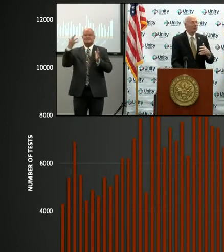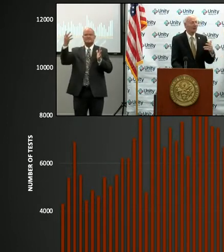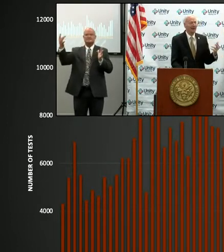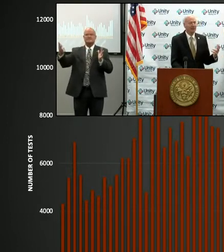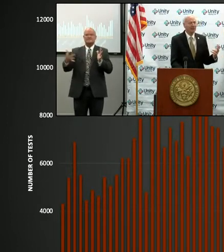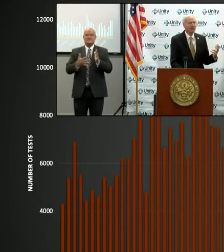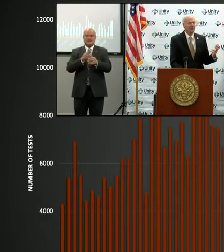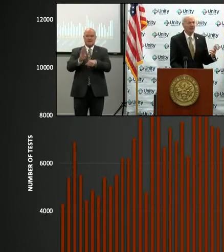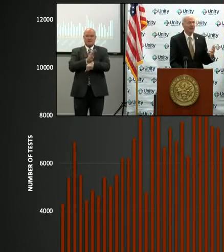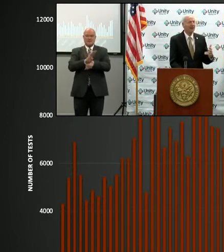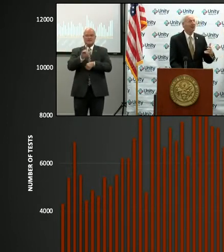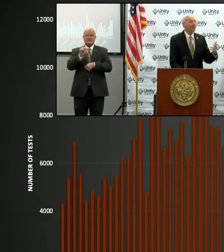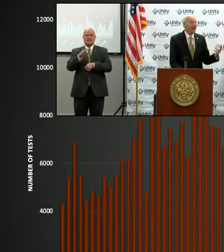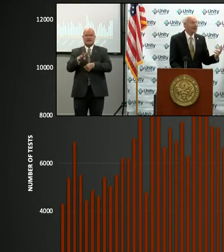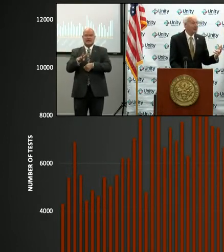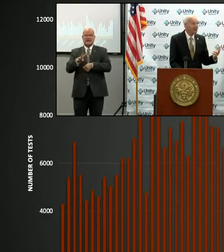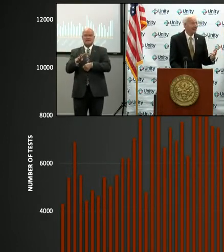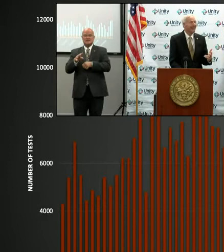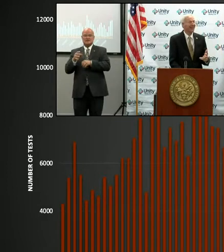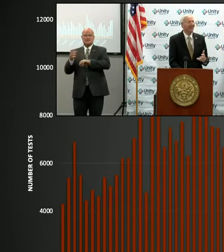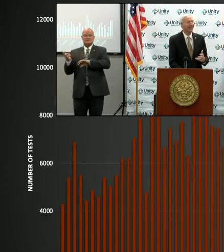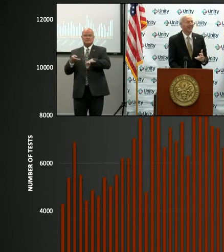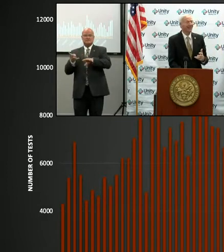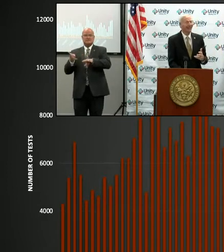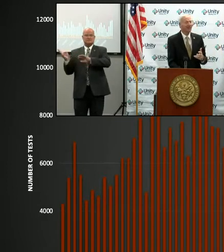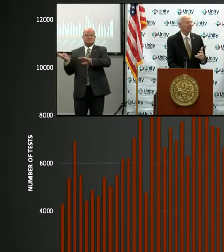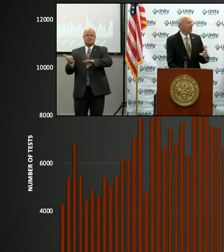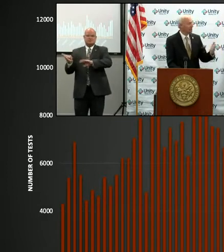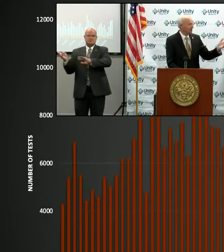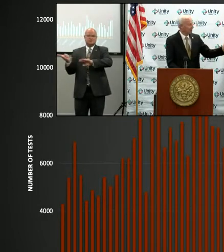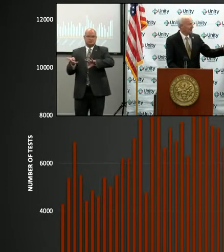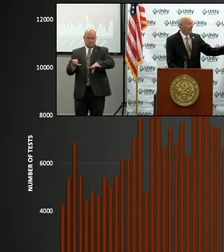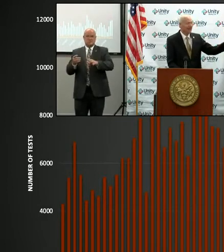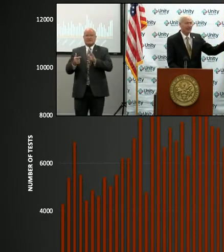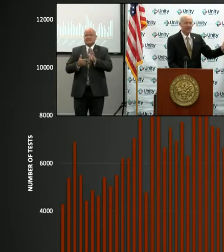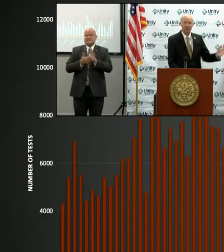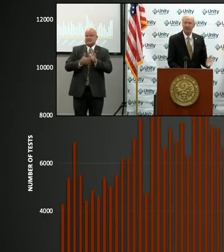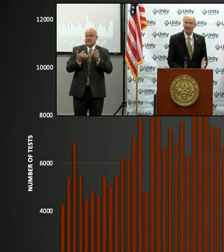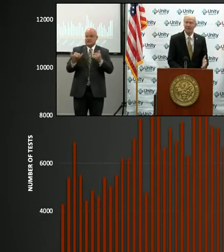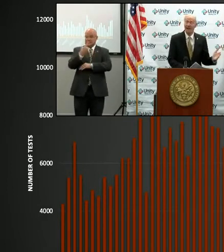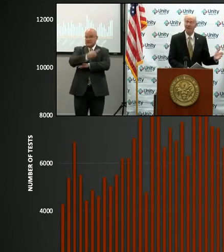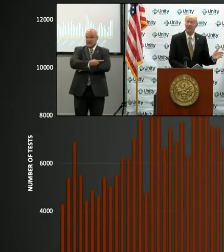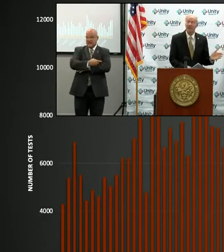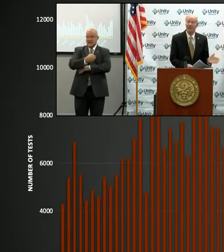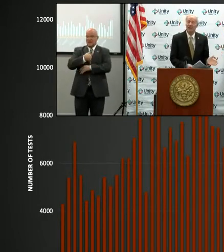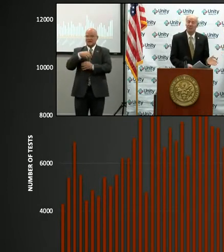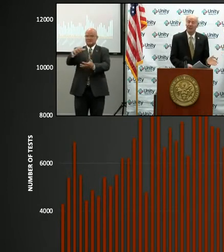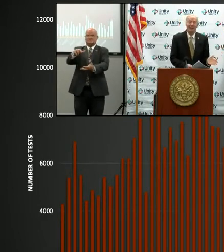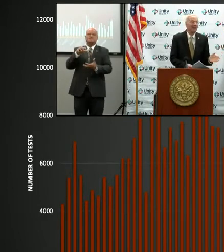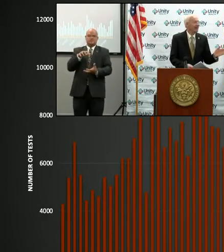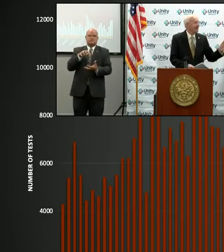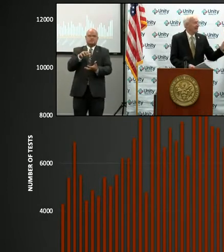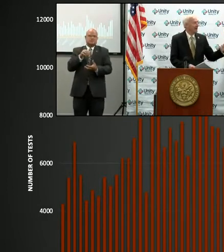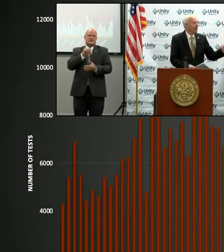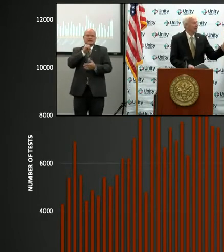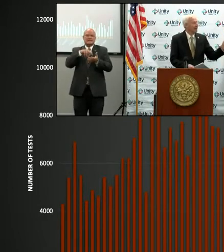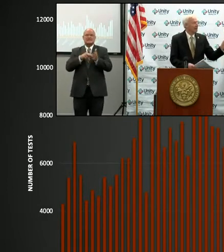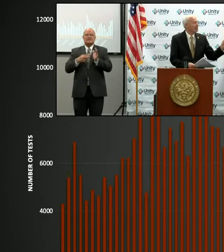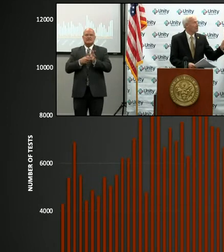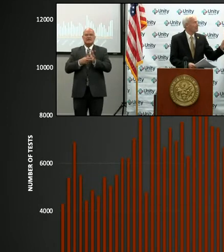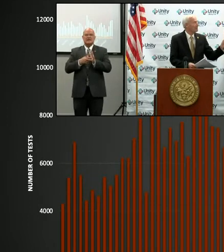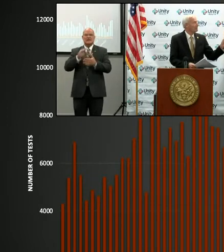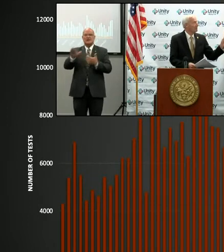The commercial lab seems to be coming in batches. And so some days like this, we get batches, and it doesn't mean